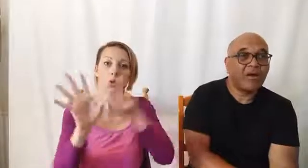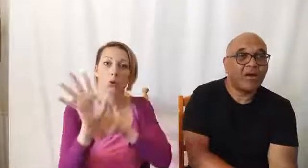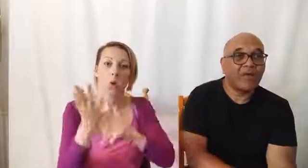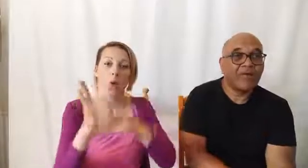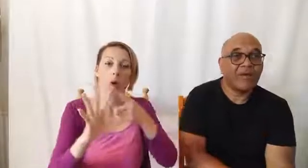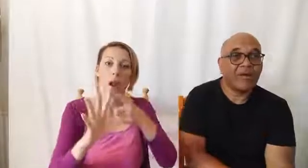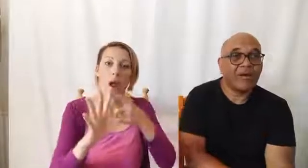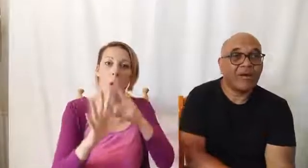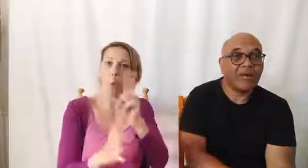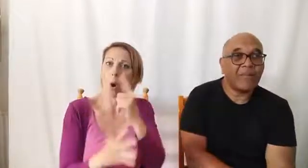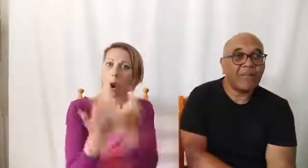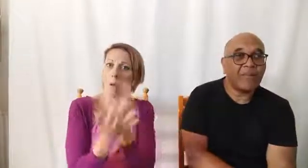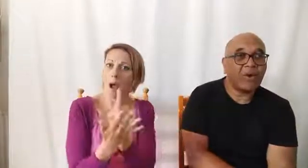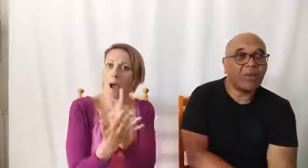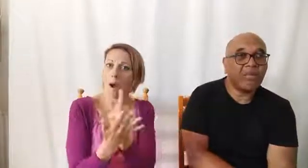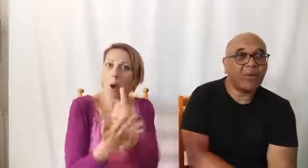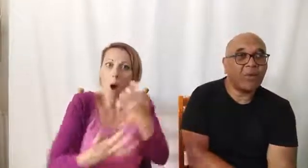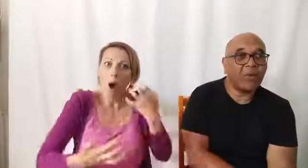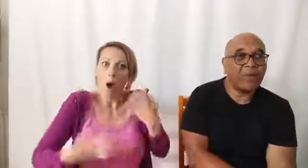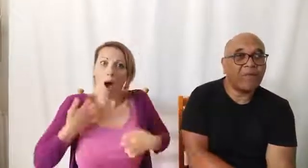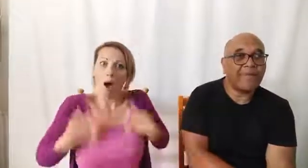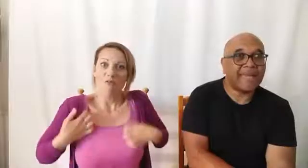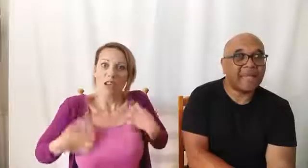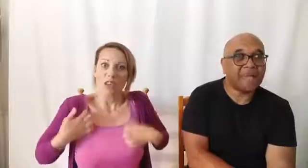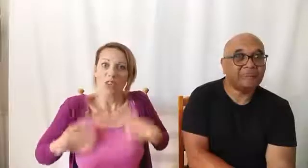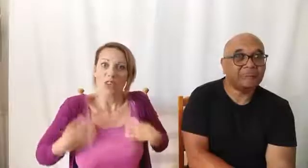of Barnacle Ben.